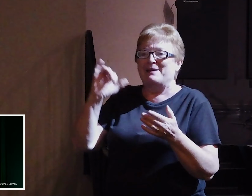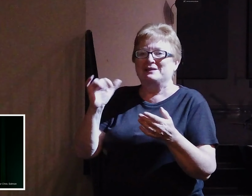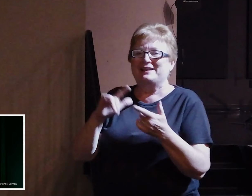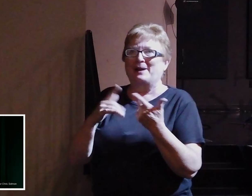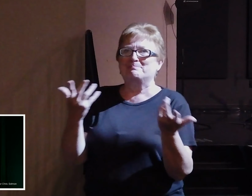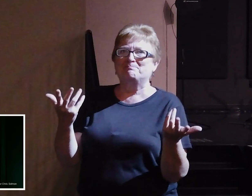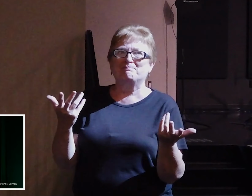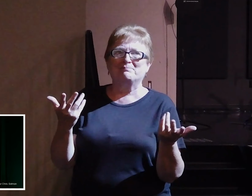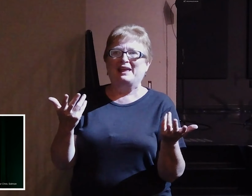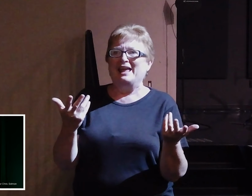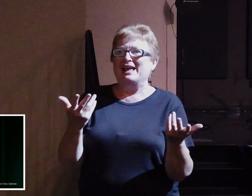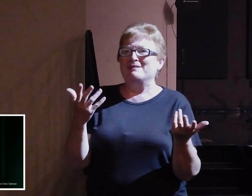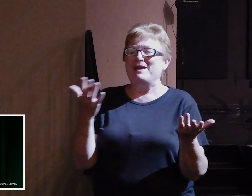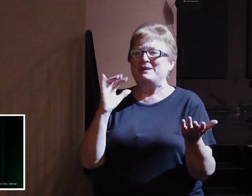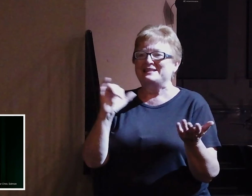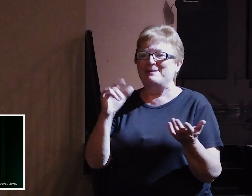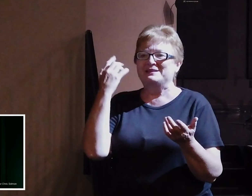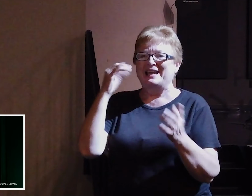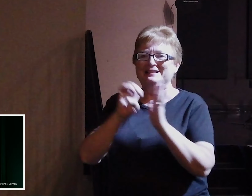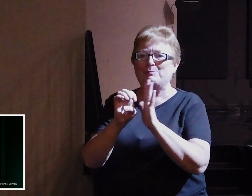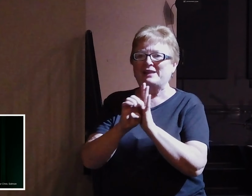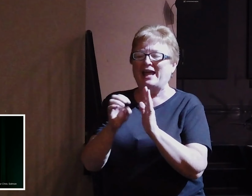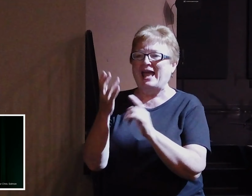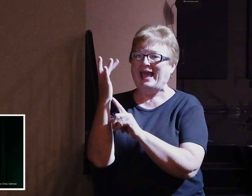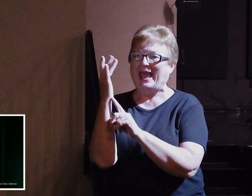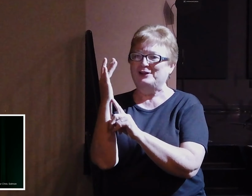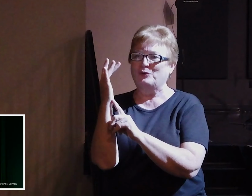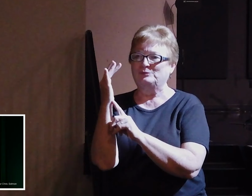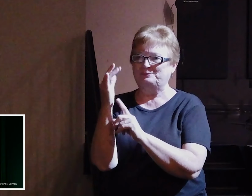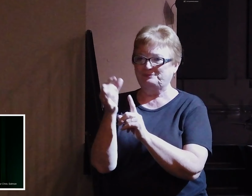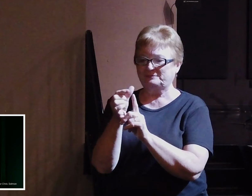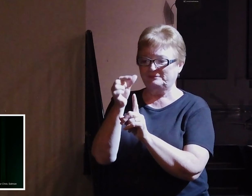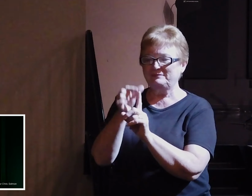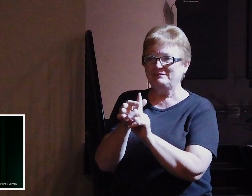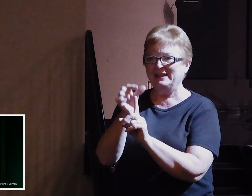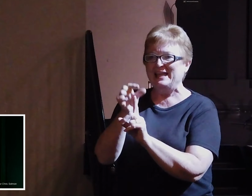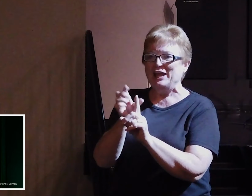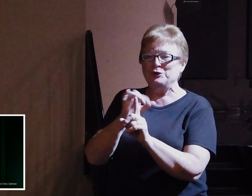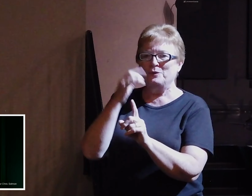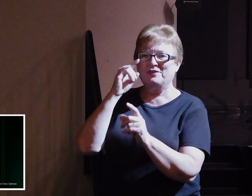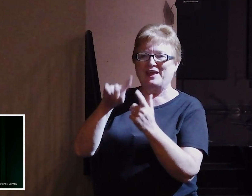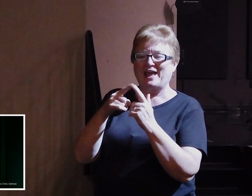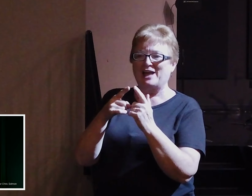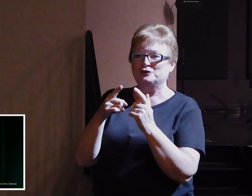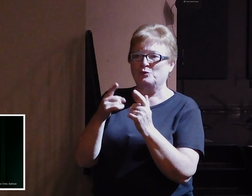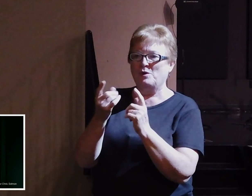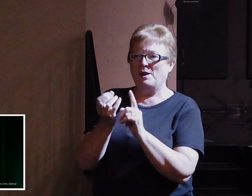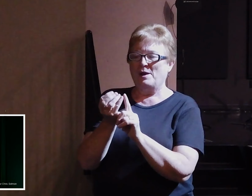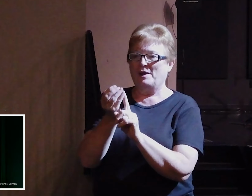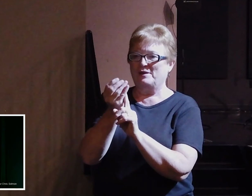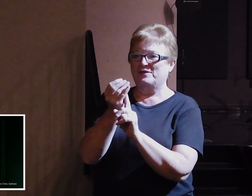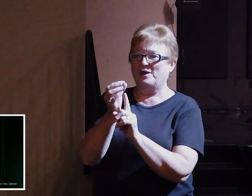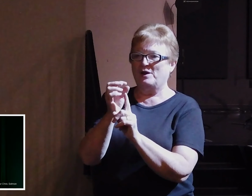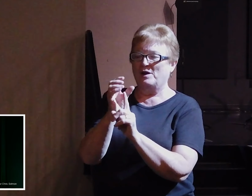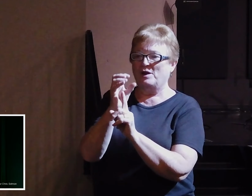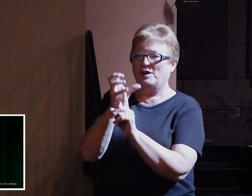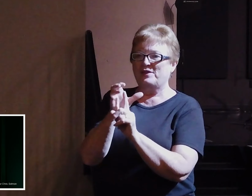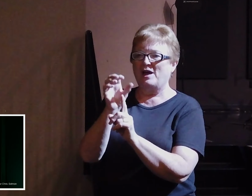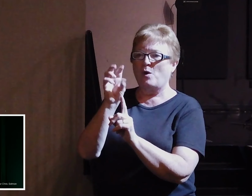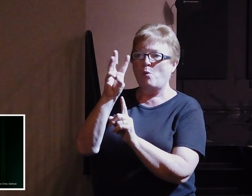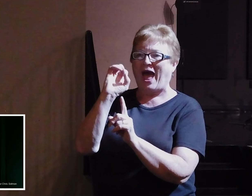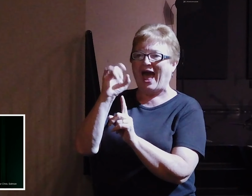and like the wick, just imagine it's like a steel cable, and as you burn away the wick, the